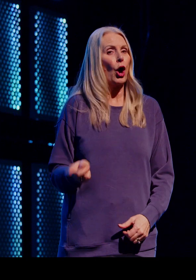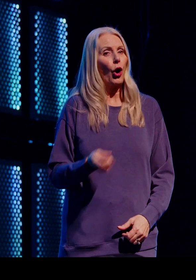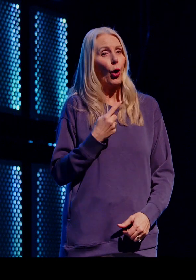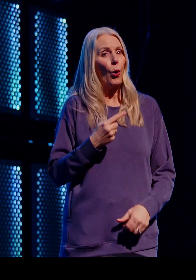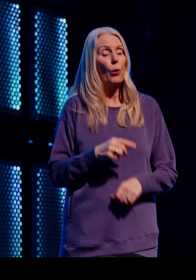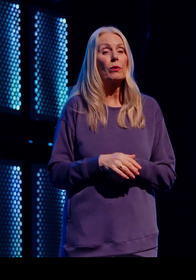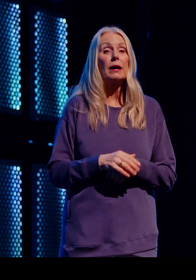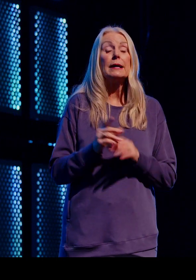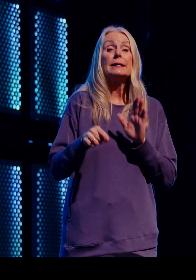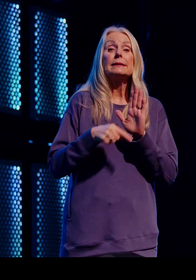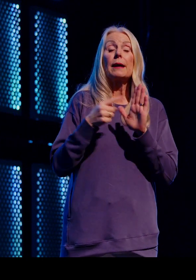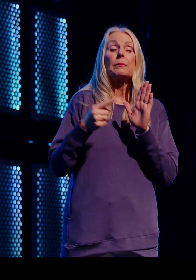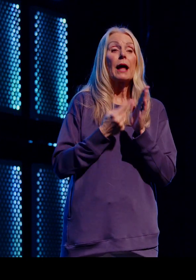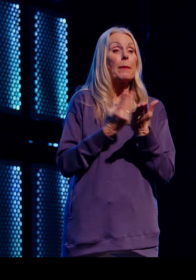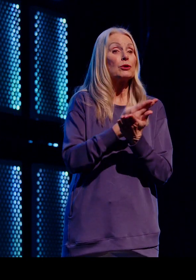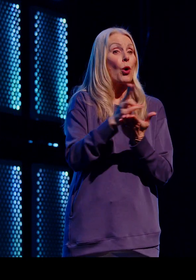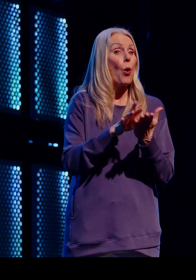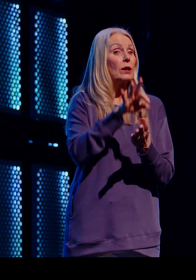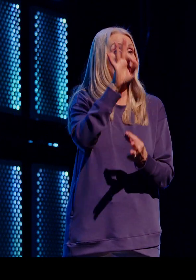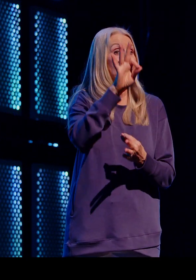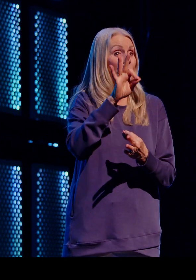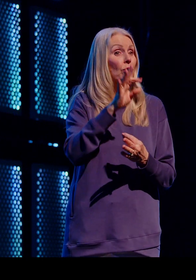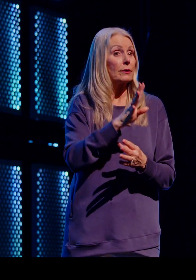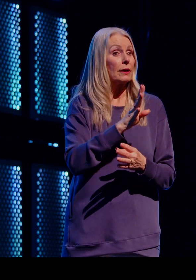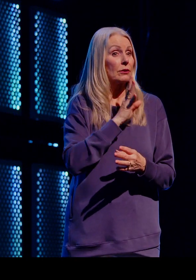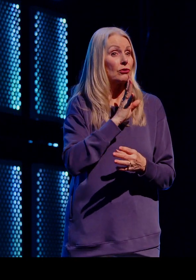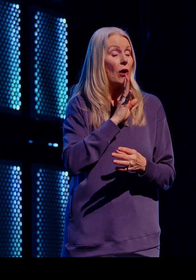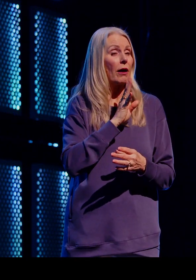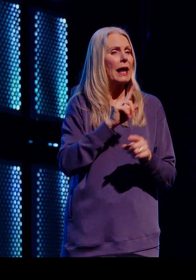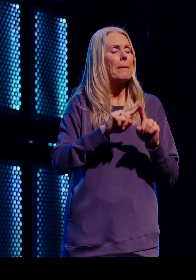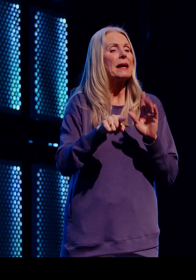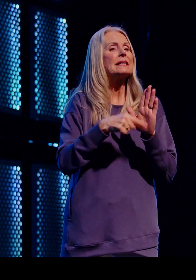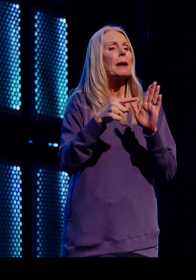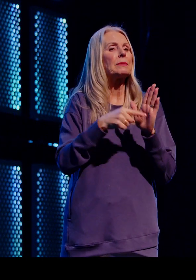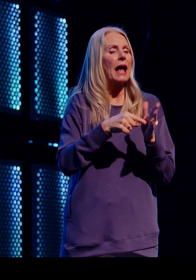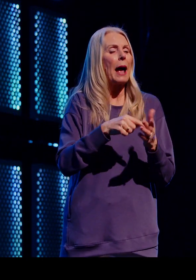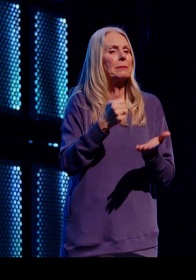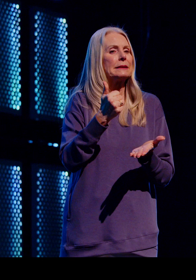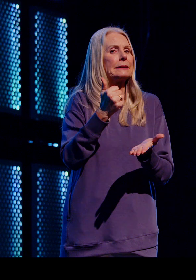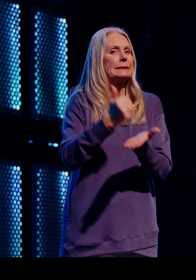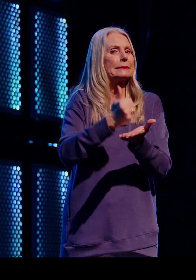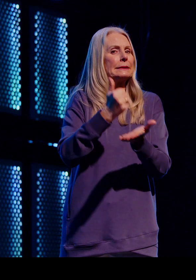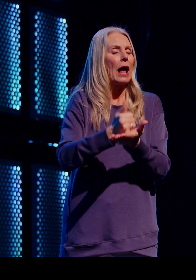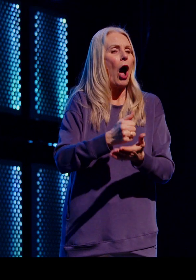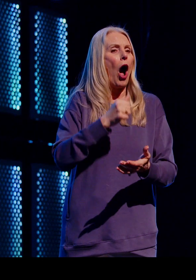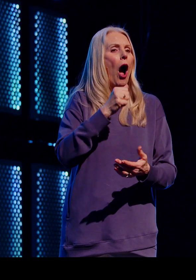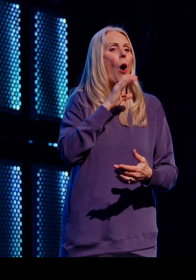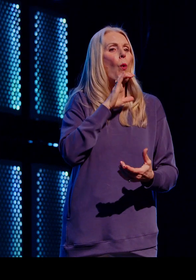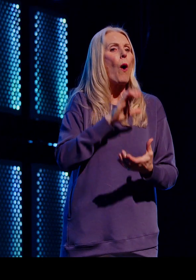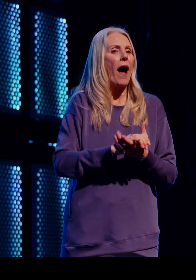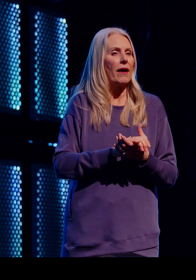Sometimes the Holy Spirit is talking to us. But sometimes it takes our wives to say, hey, listen up.